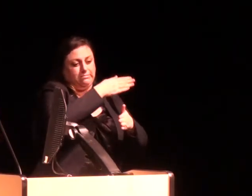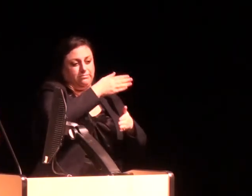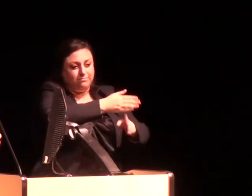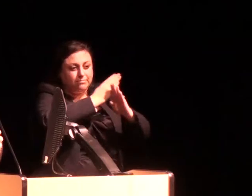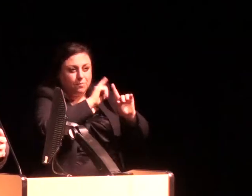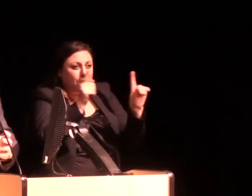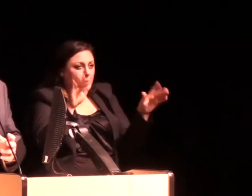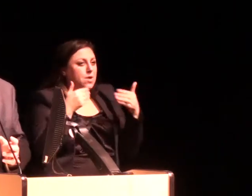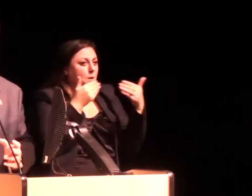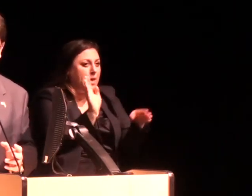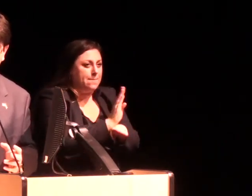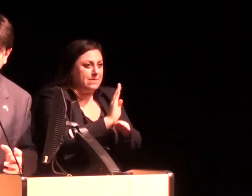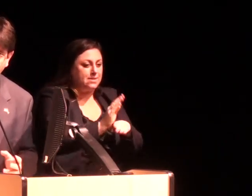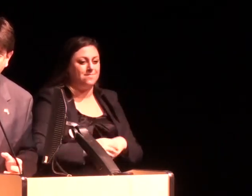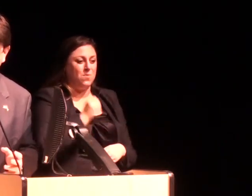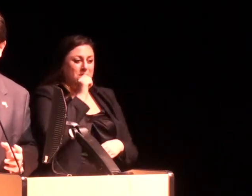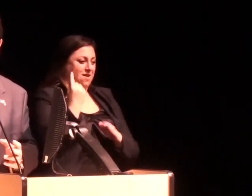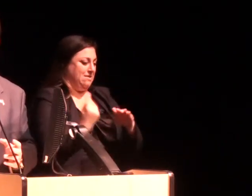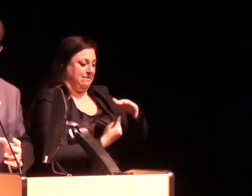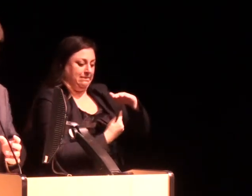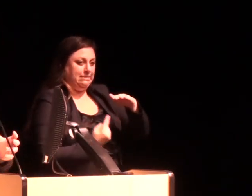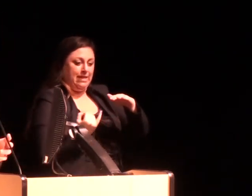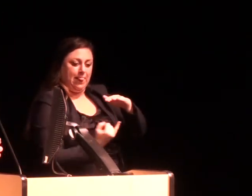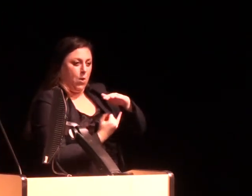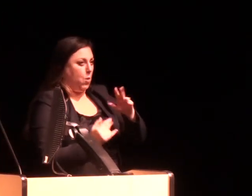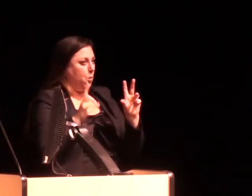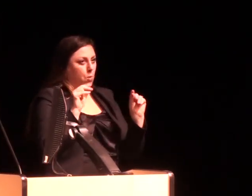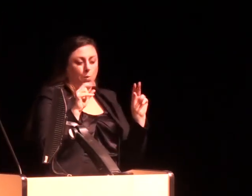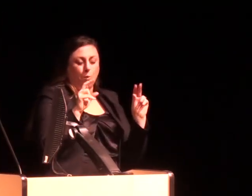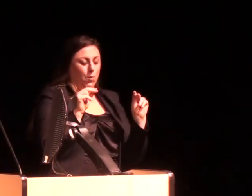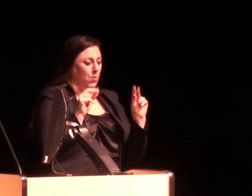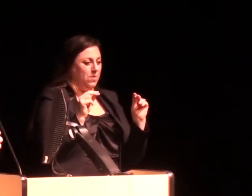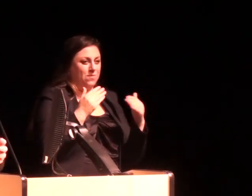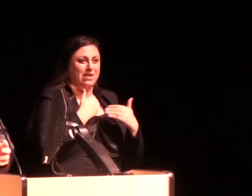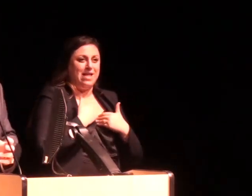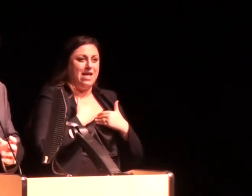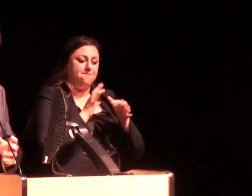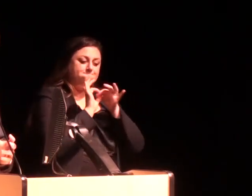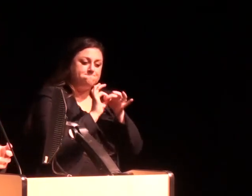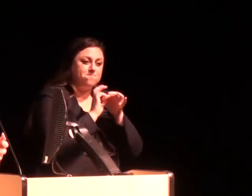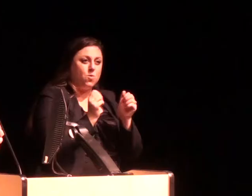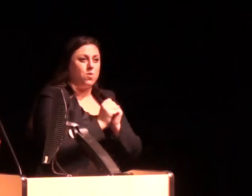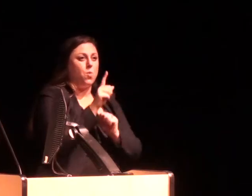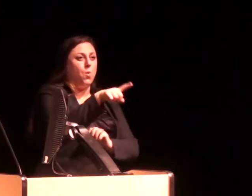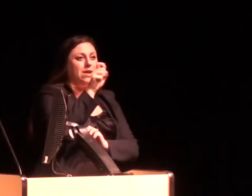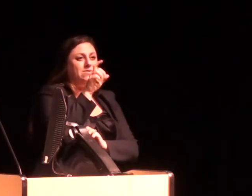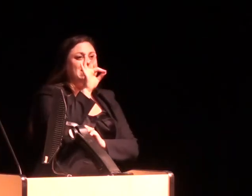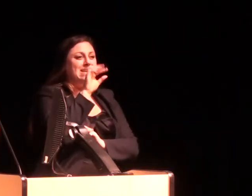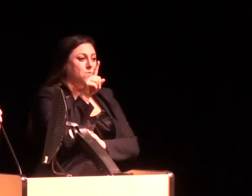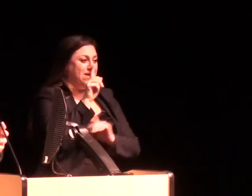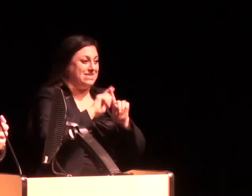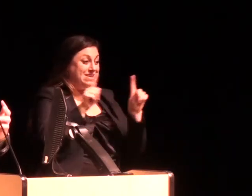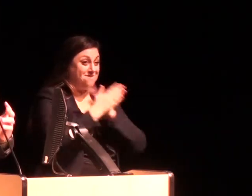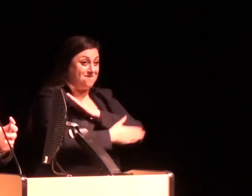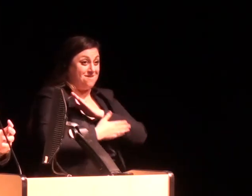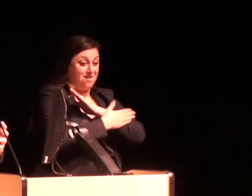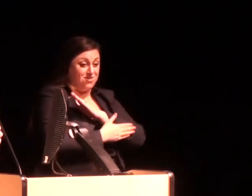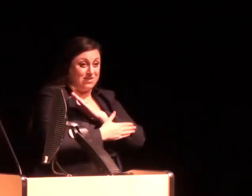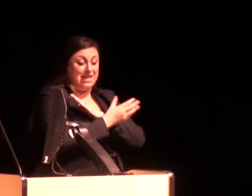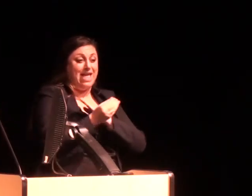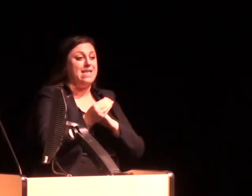Right now, Cuba is not isolated anymore. Cuba has diplomatic relations with 191 countries, orders,